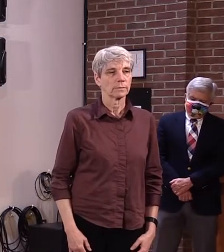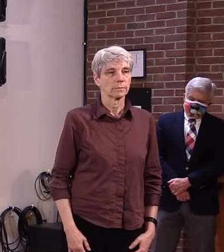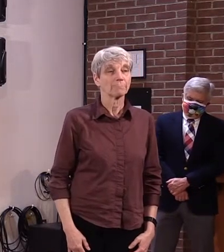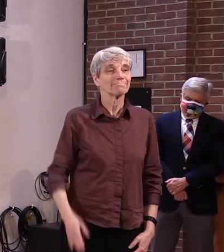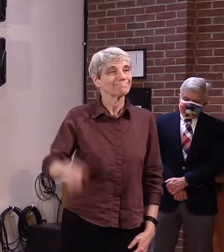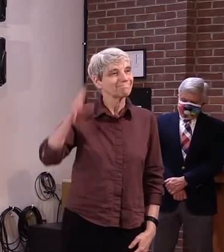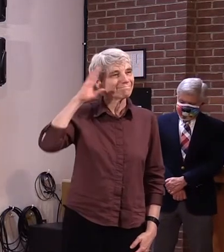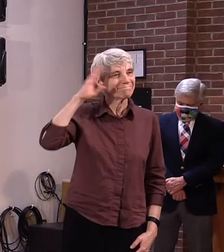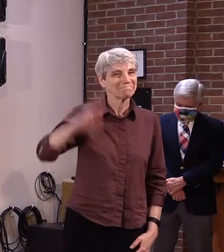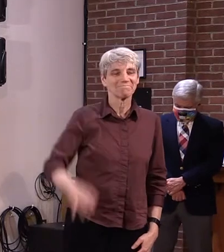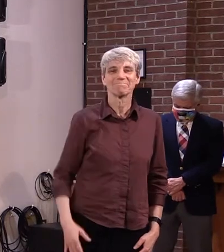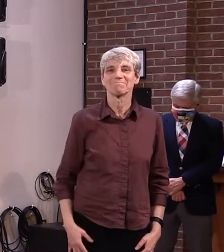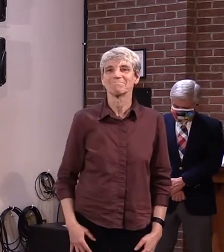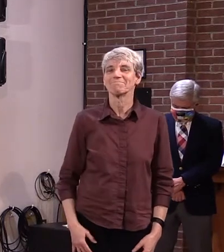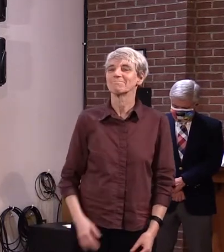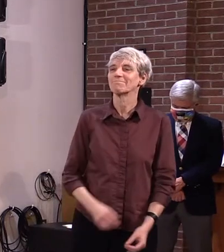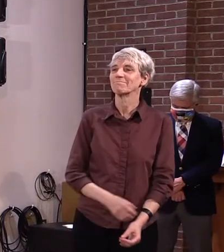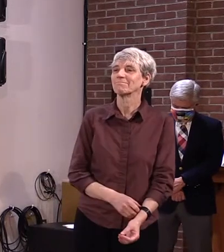Hello.